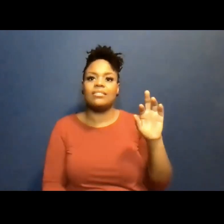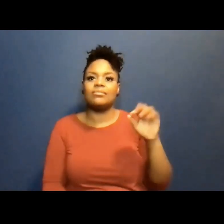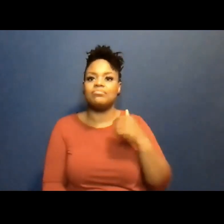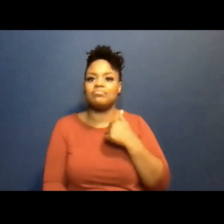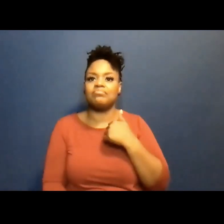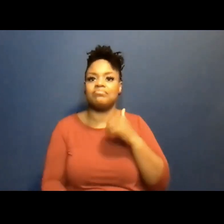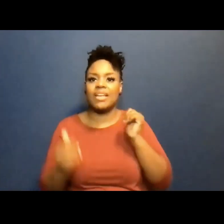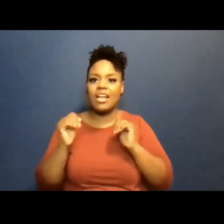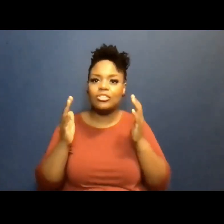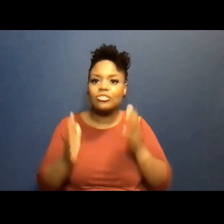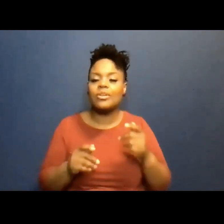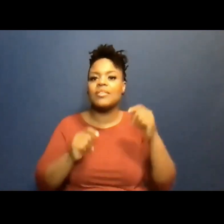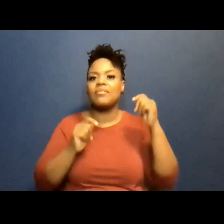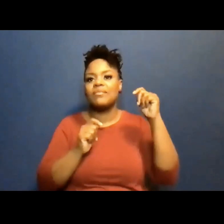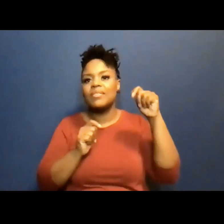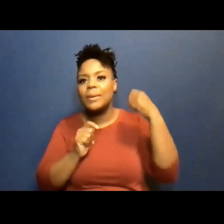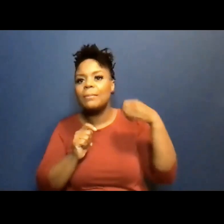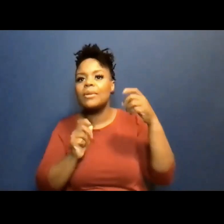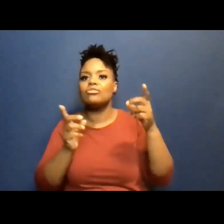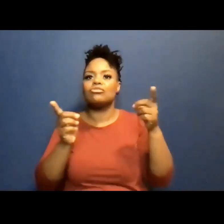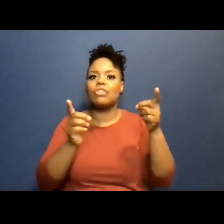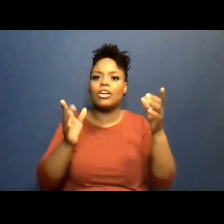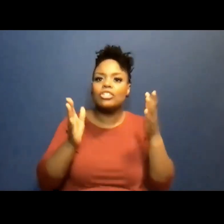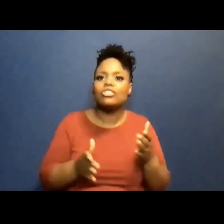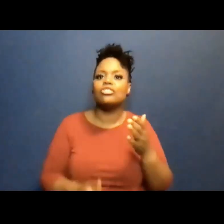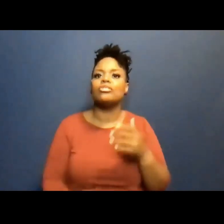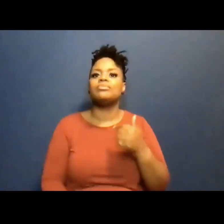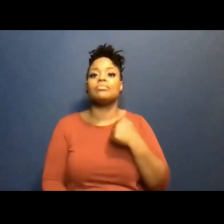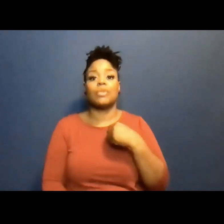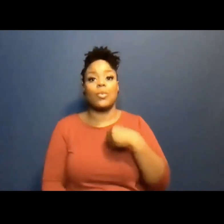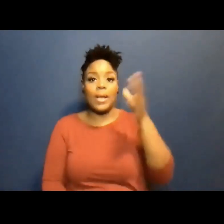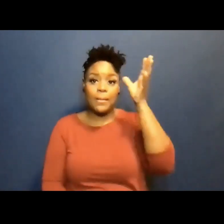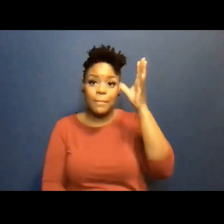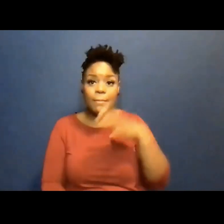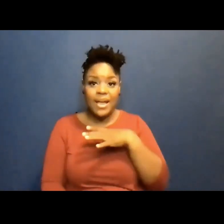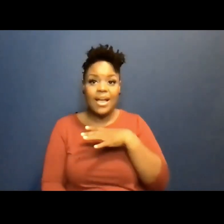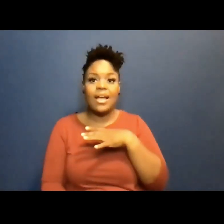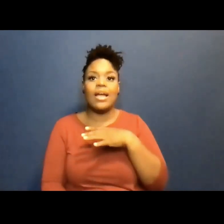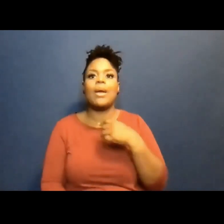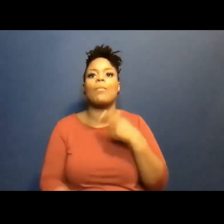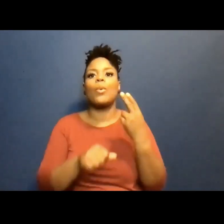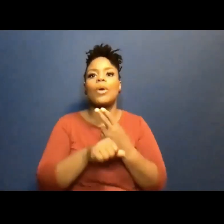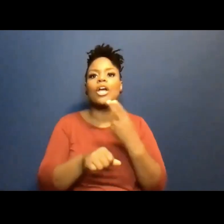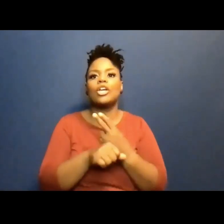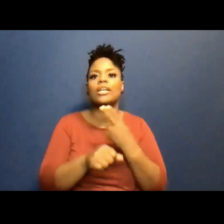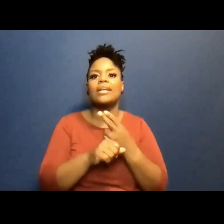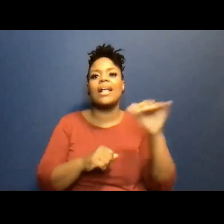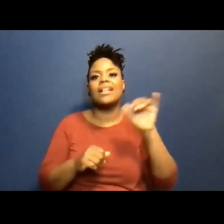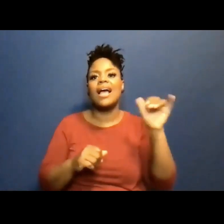I guess, cream roll neck jumper because I live in Scotland and it's cold over here at this time of